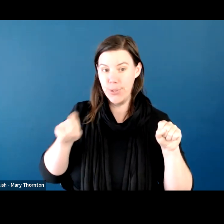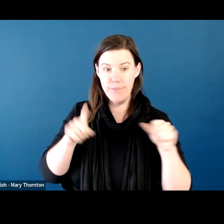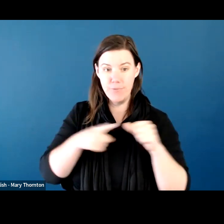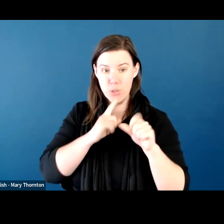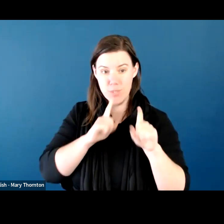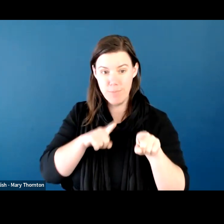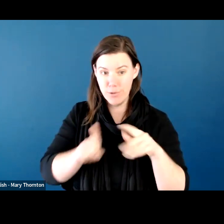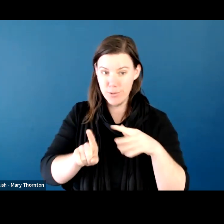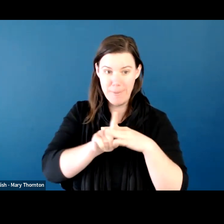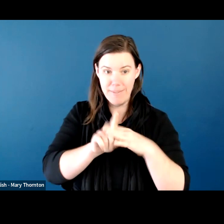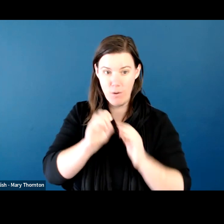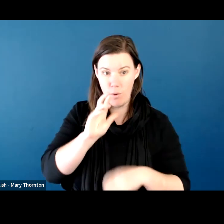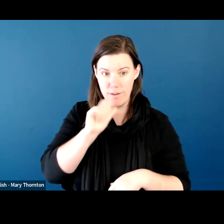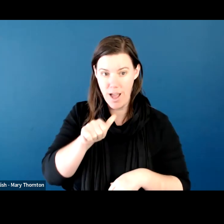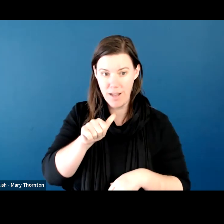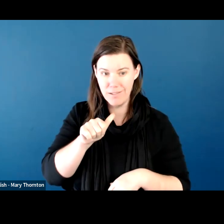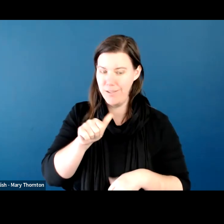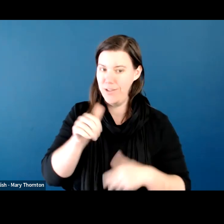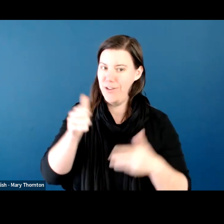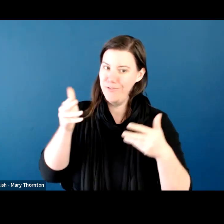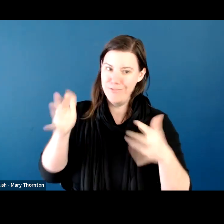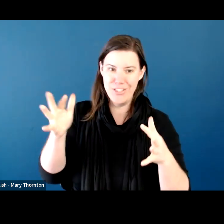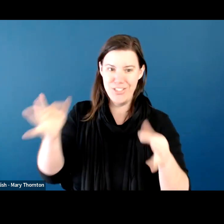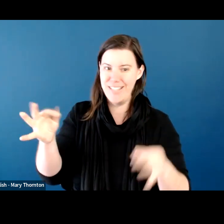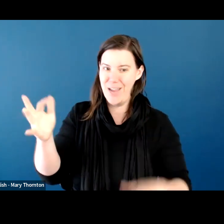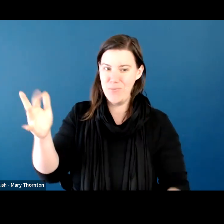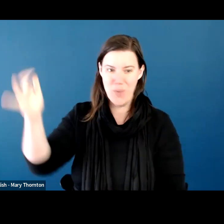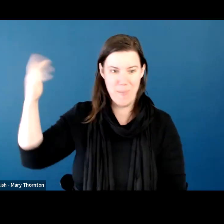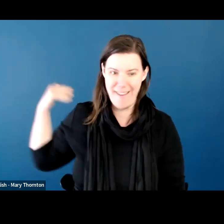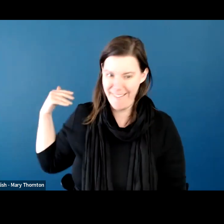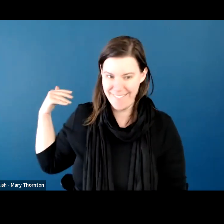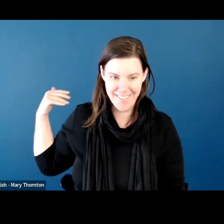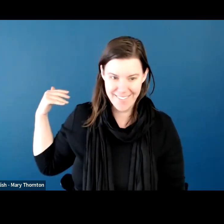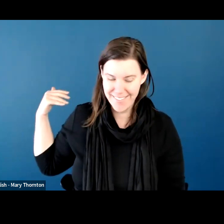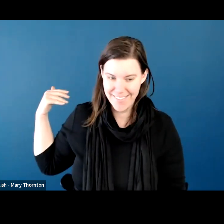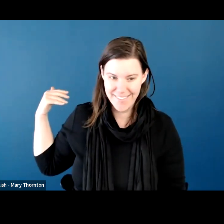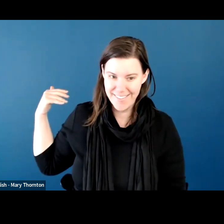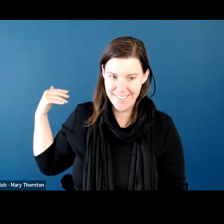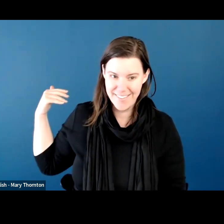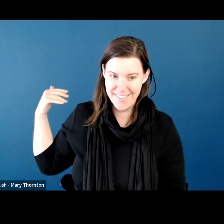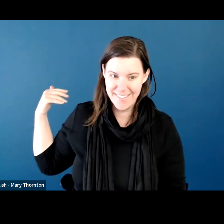here or not. That decision was made long ago with the